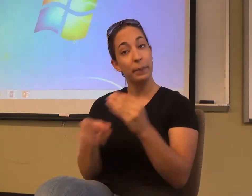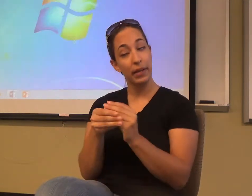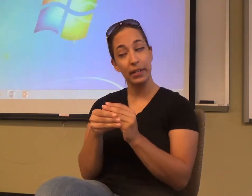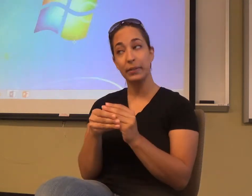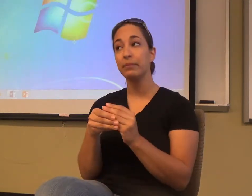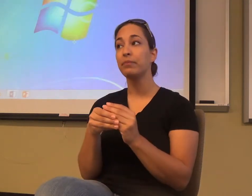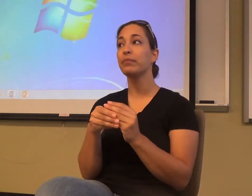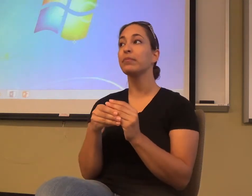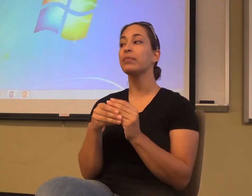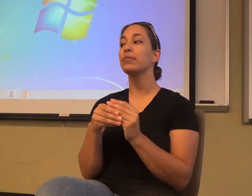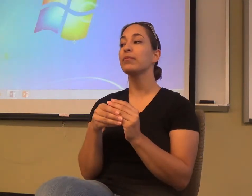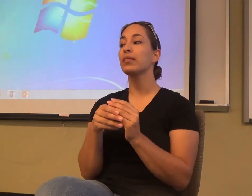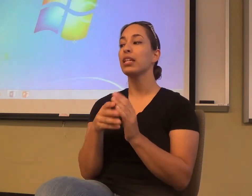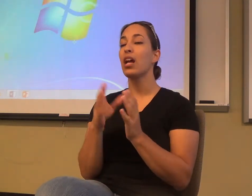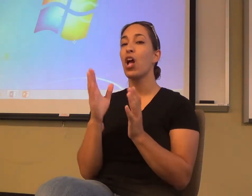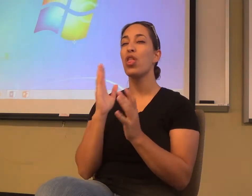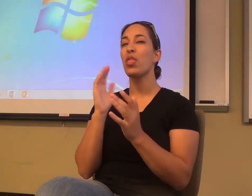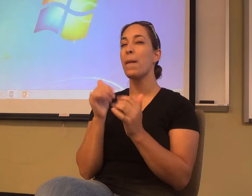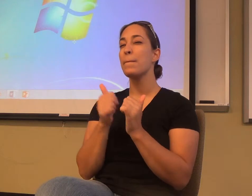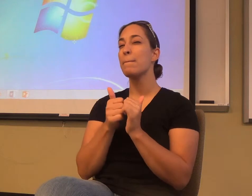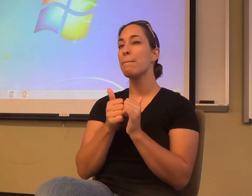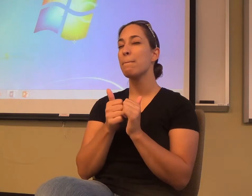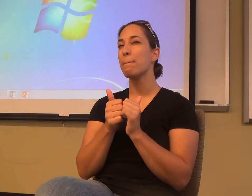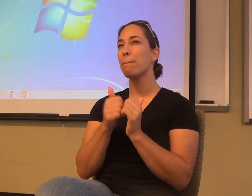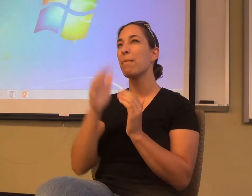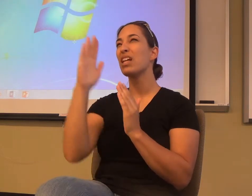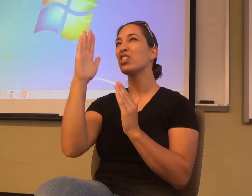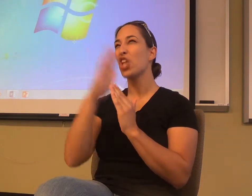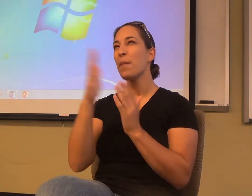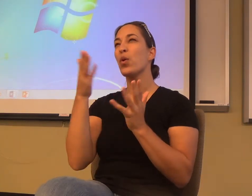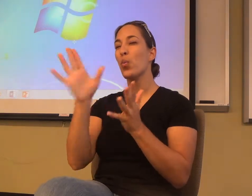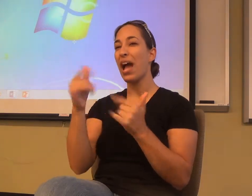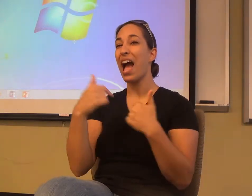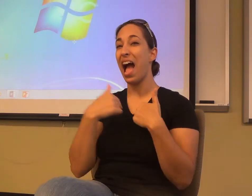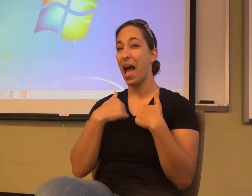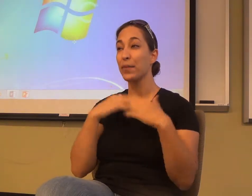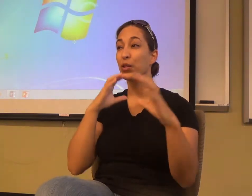that the primary way that I'm going to communicate with you is via email.